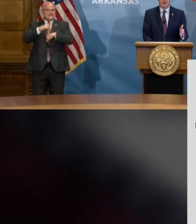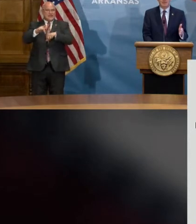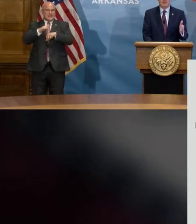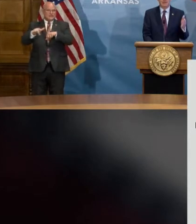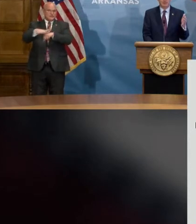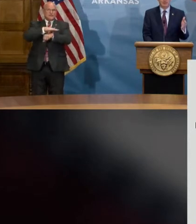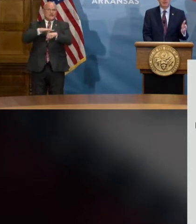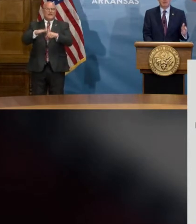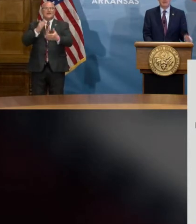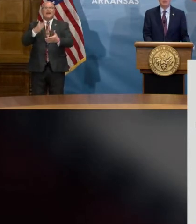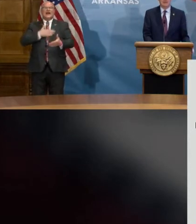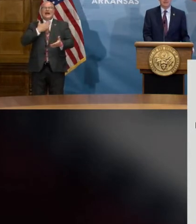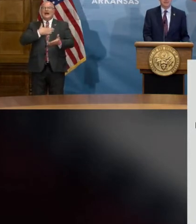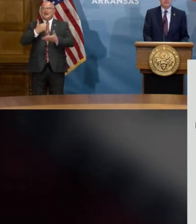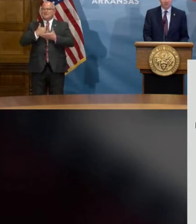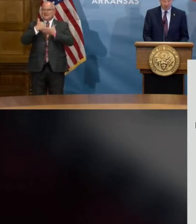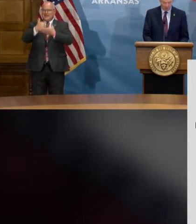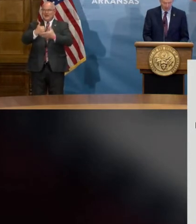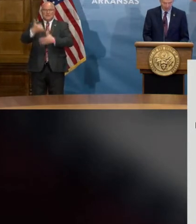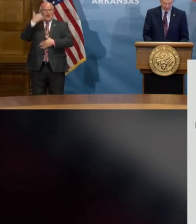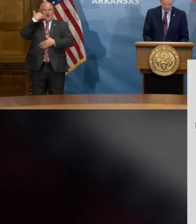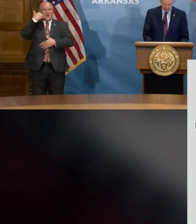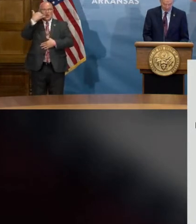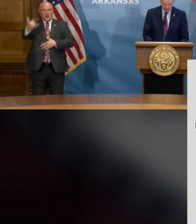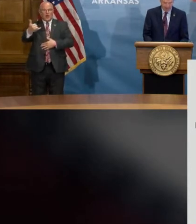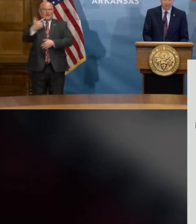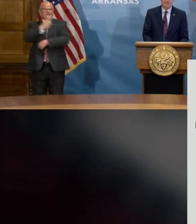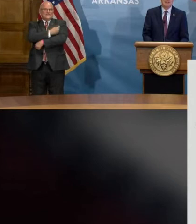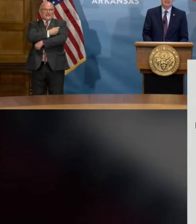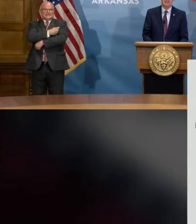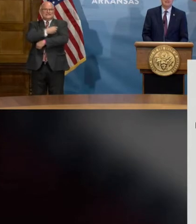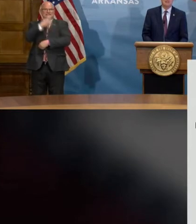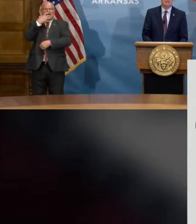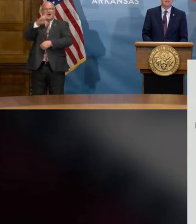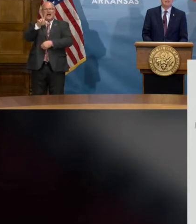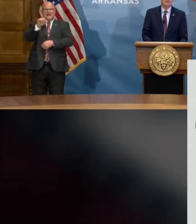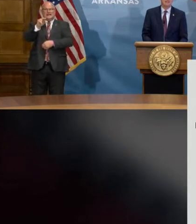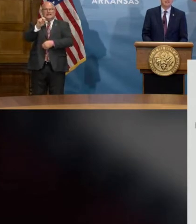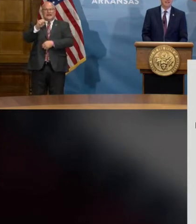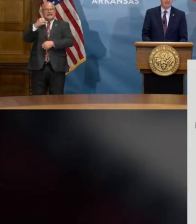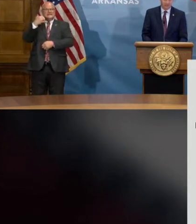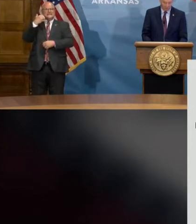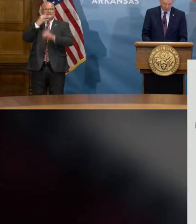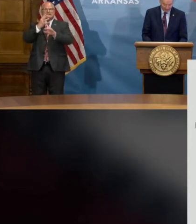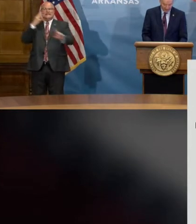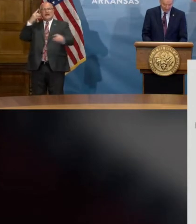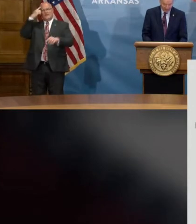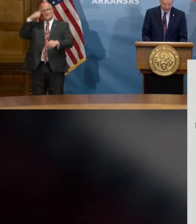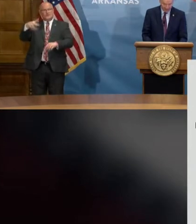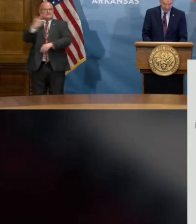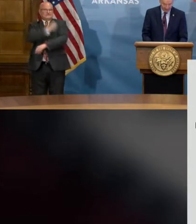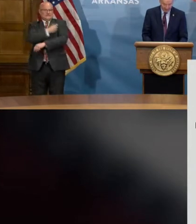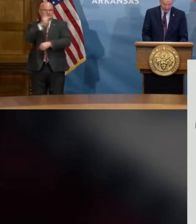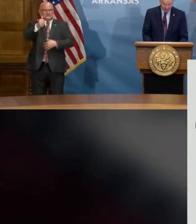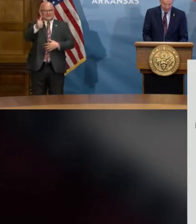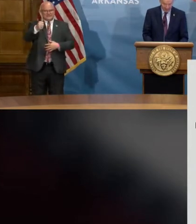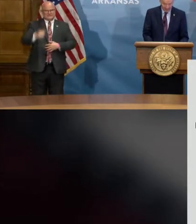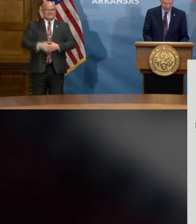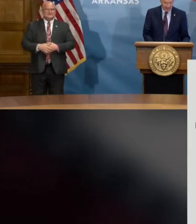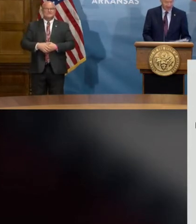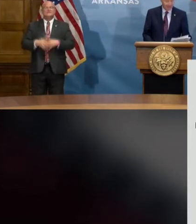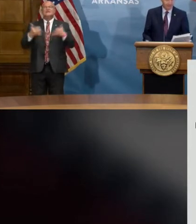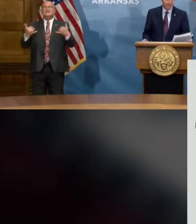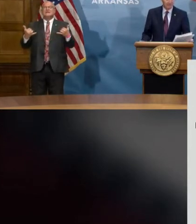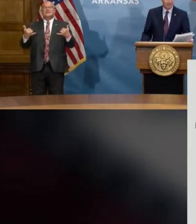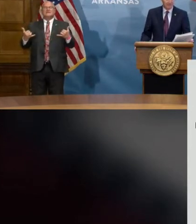you. We're happy to help. Call that vaccine call line soon to get in line for the vaccine. With